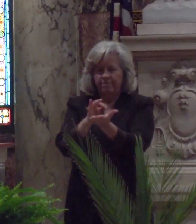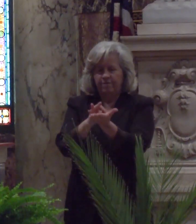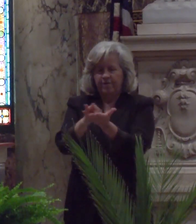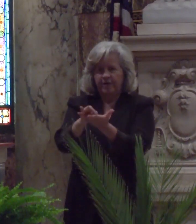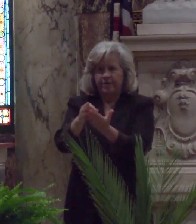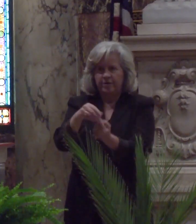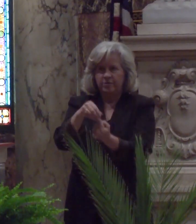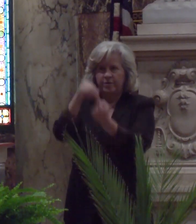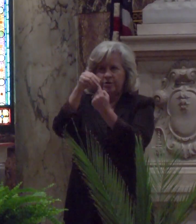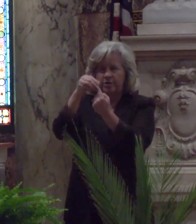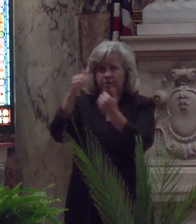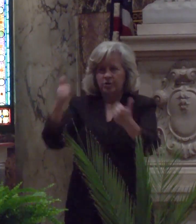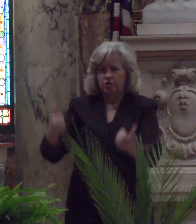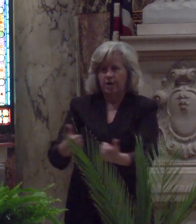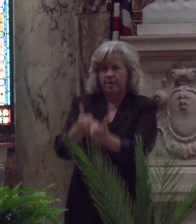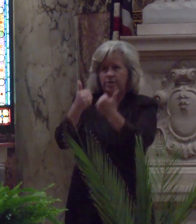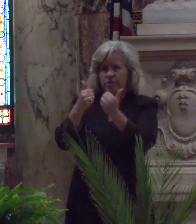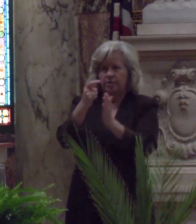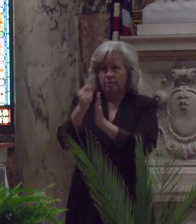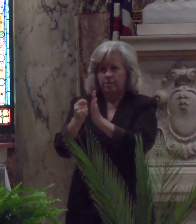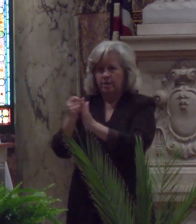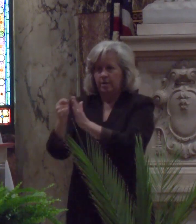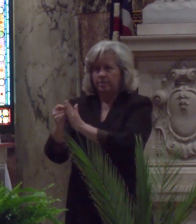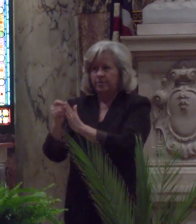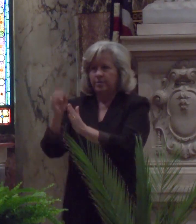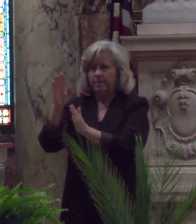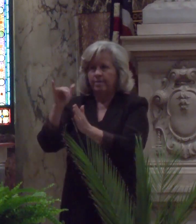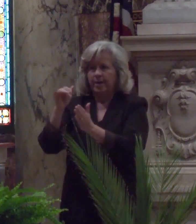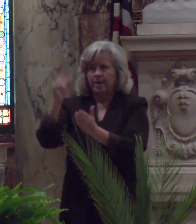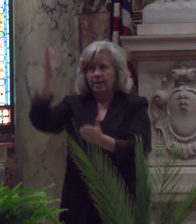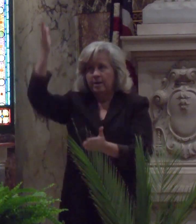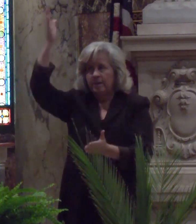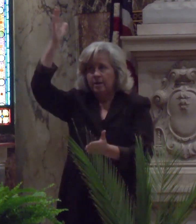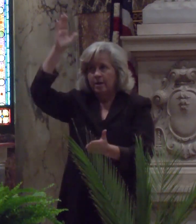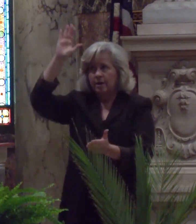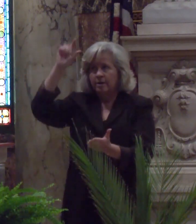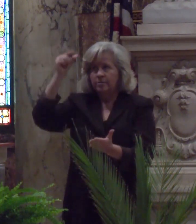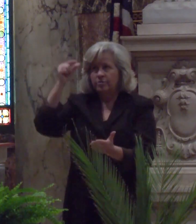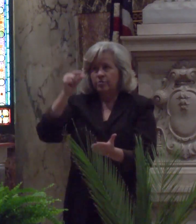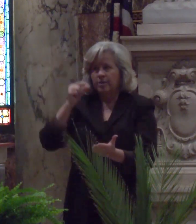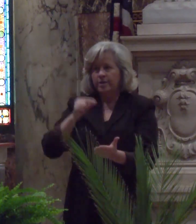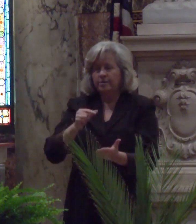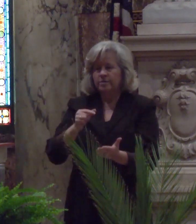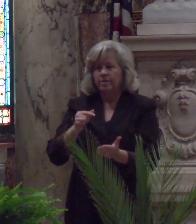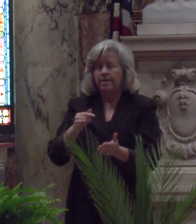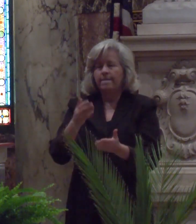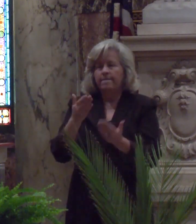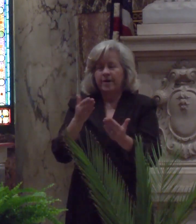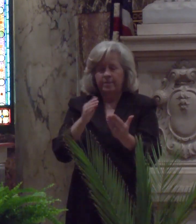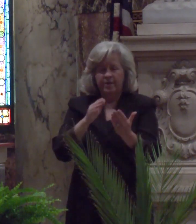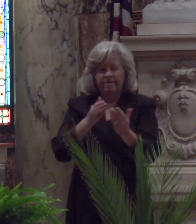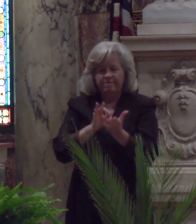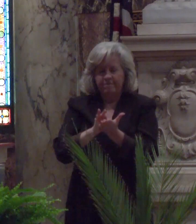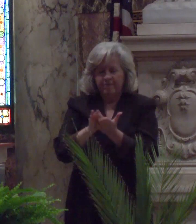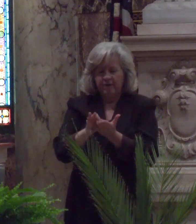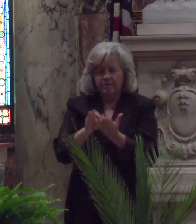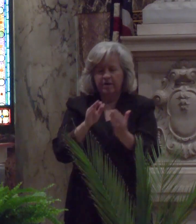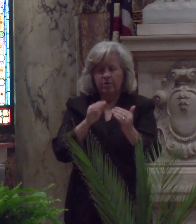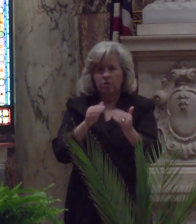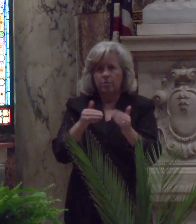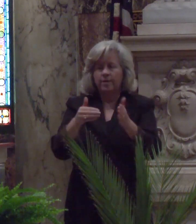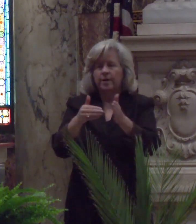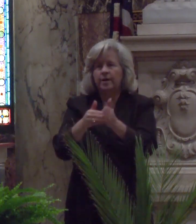during these challenging times, by God's grace, may they be renewed in faith and hope. Let us pray to the